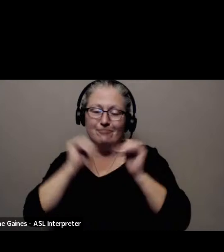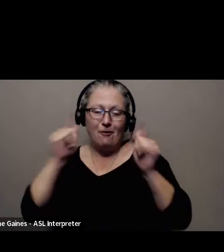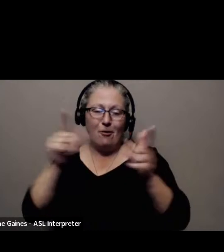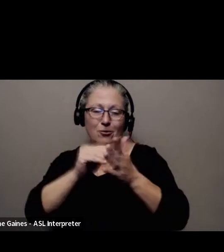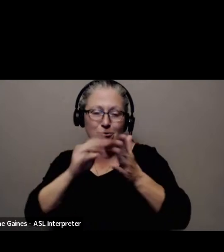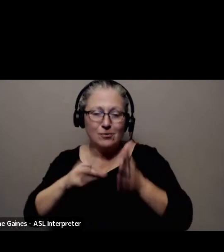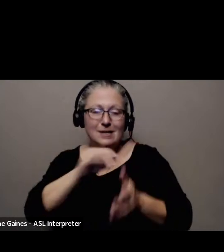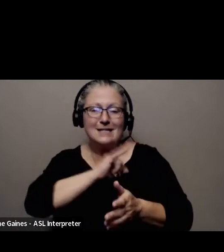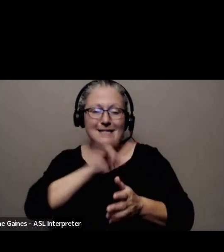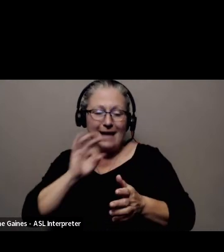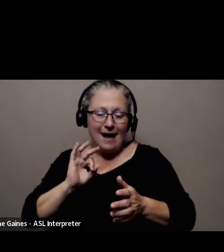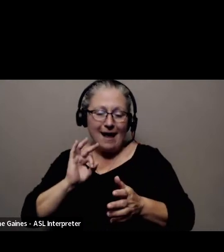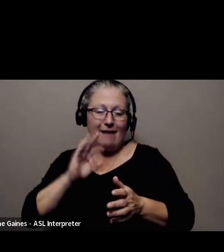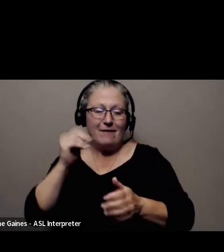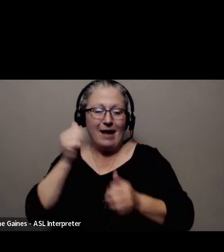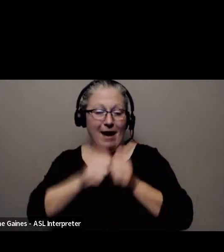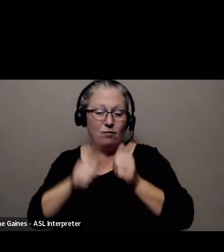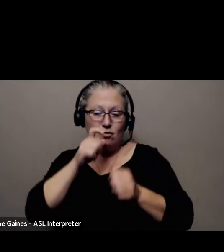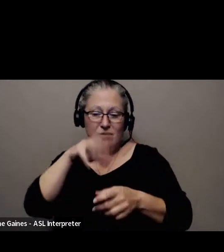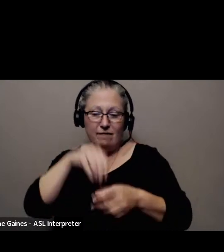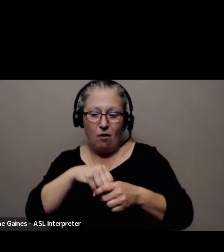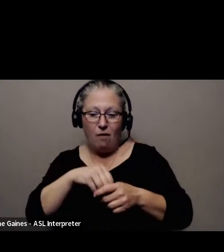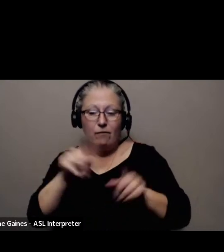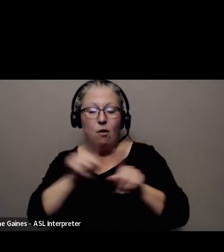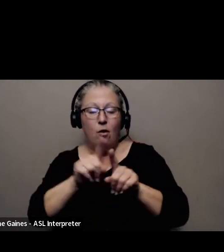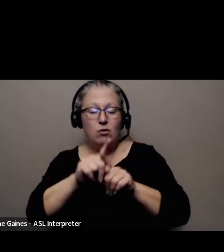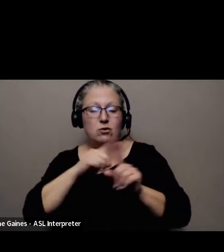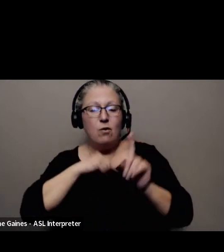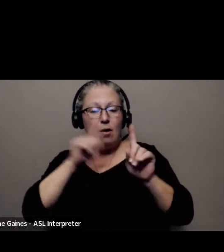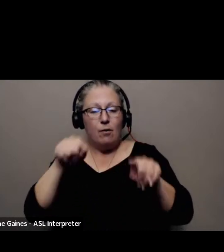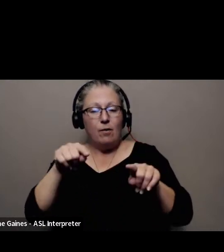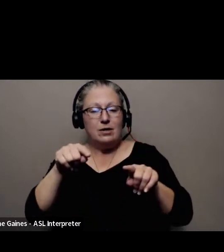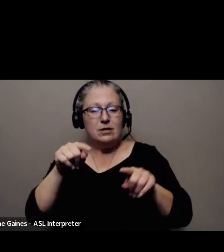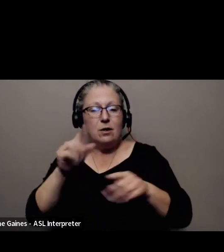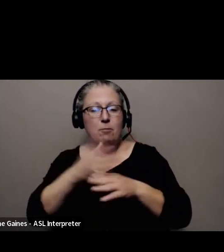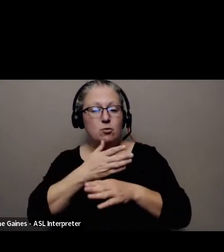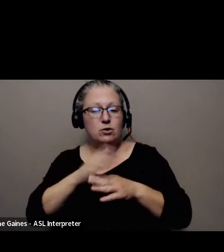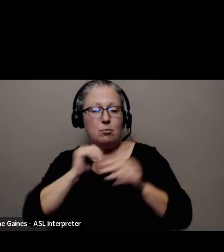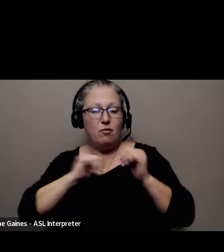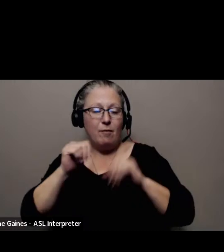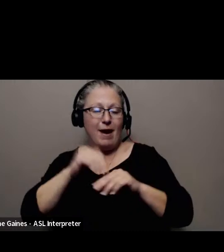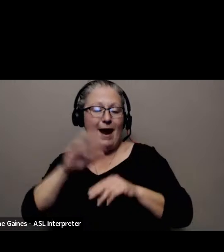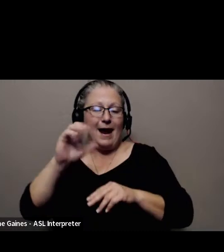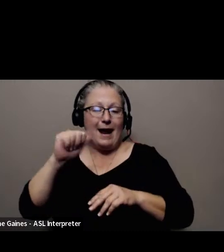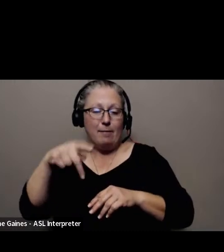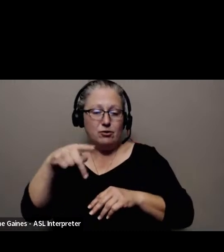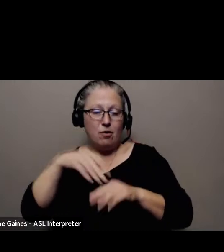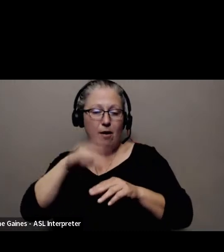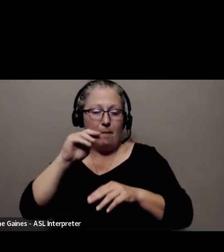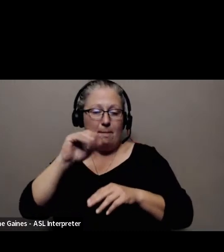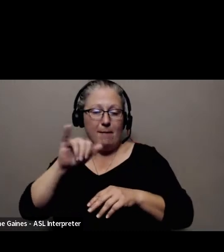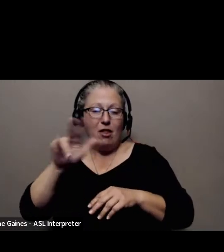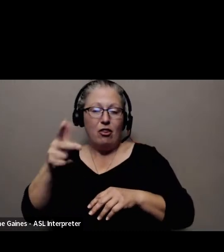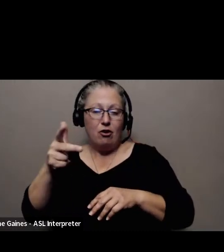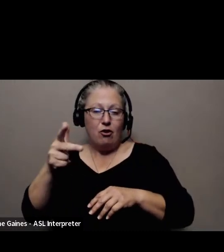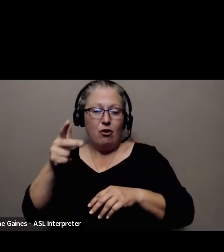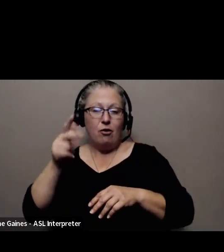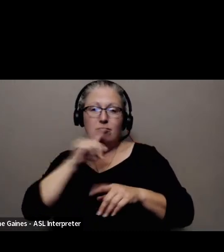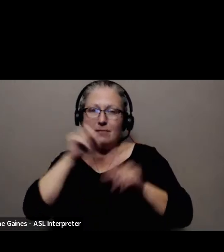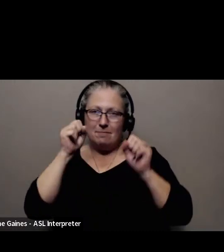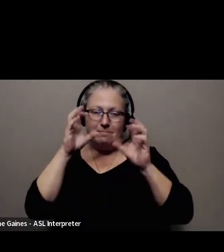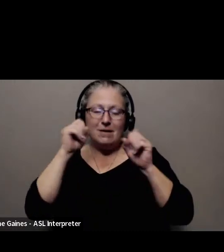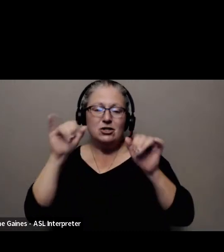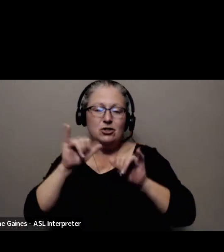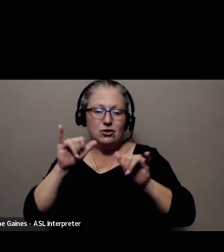and staff and everybody involved. I also attended the music performance at Cappuccino on May 3rd. That was amazing as